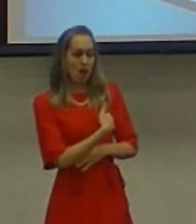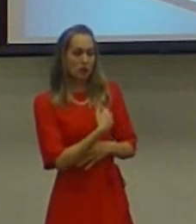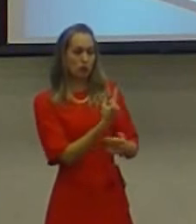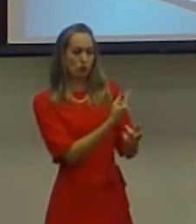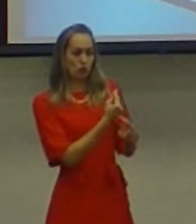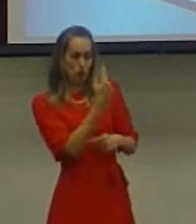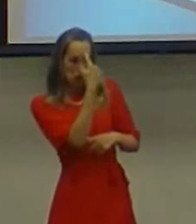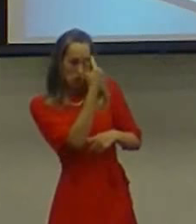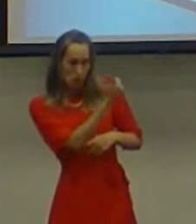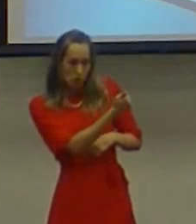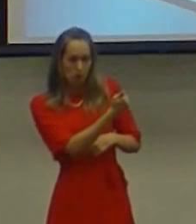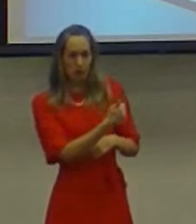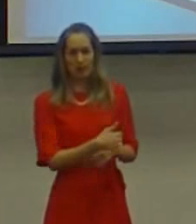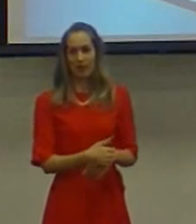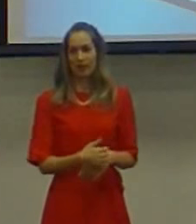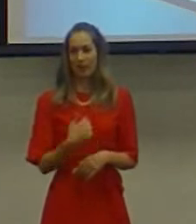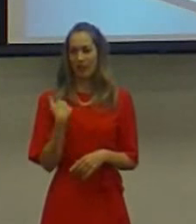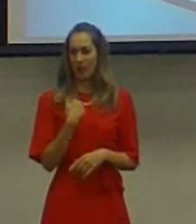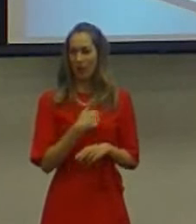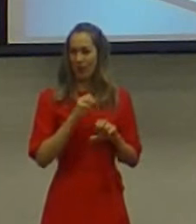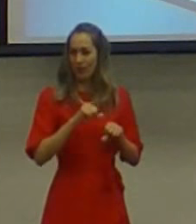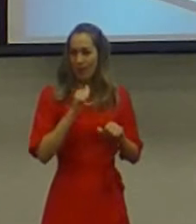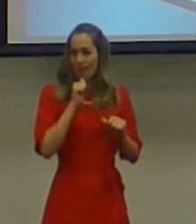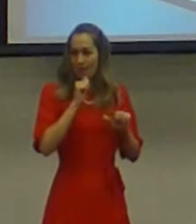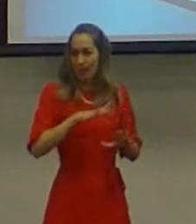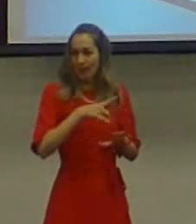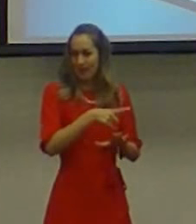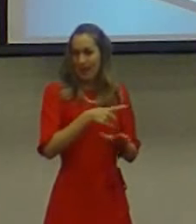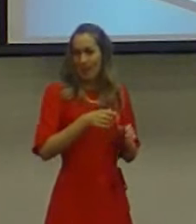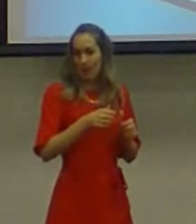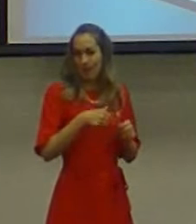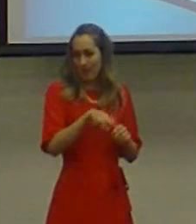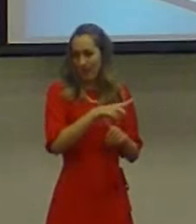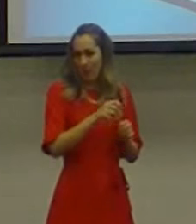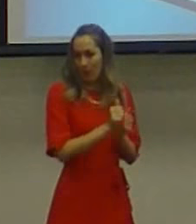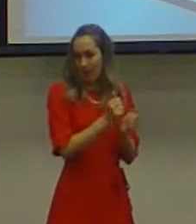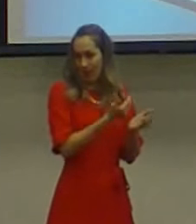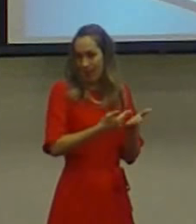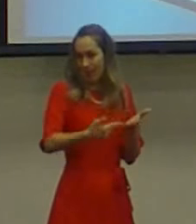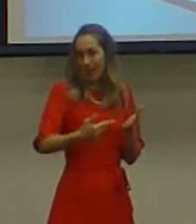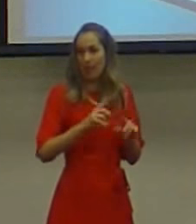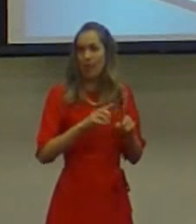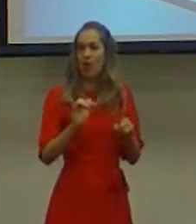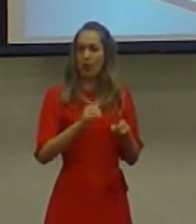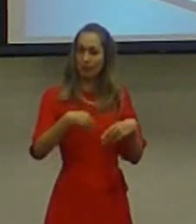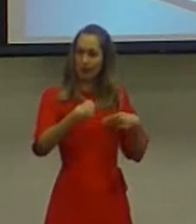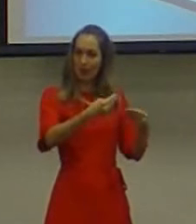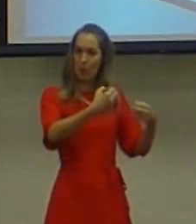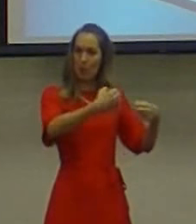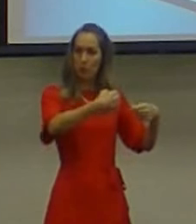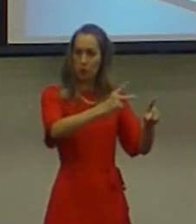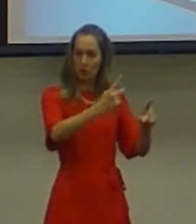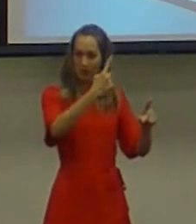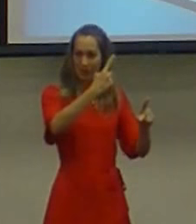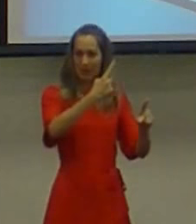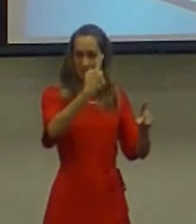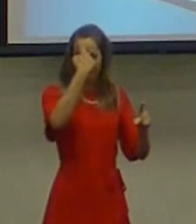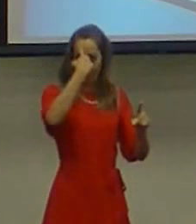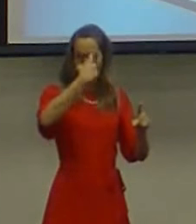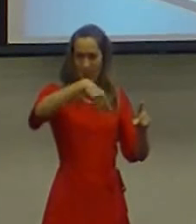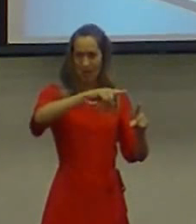because we got to both bless them materially, but they also got to kind of step up and take the lead on things and tell the Americans what to